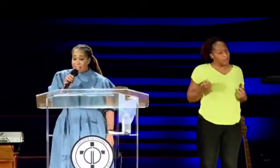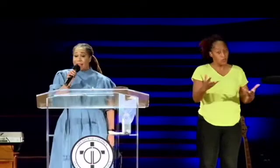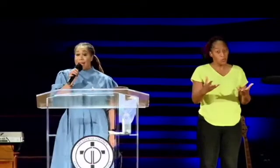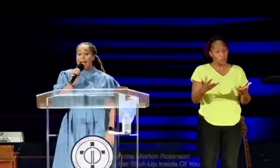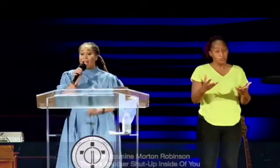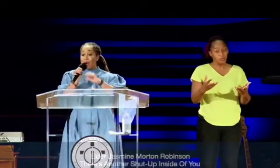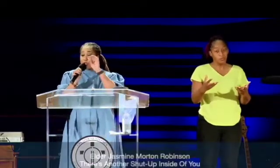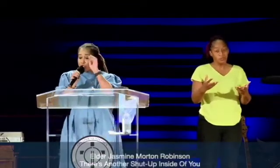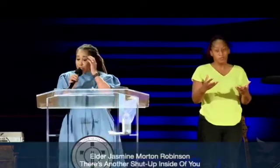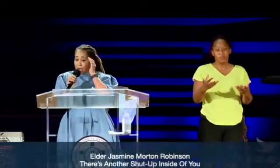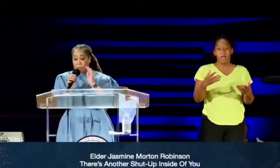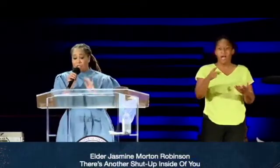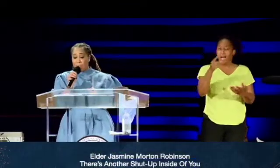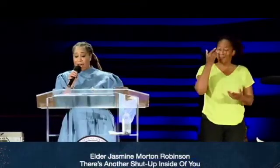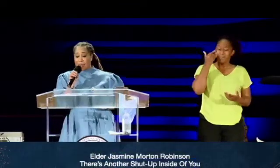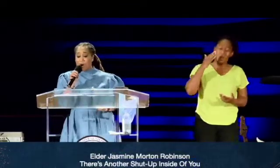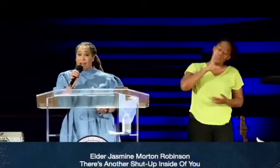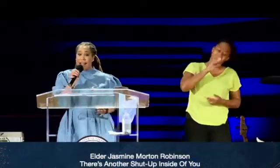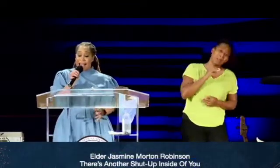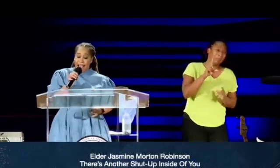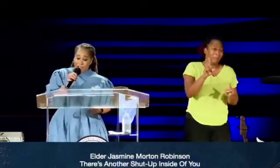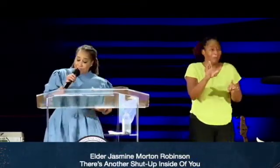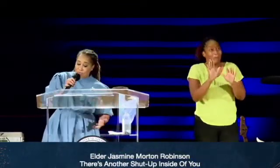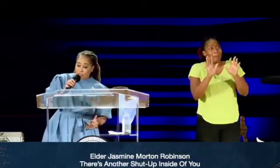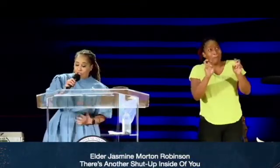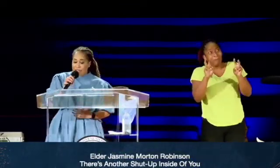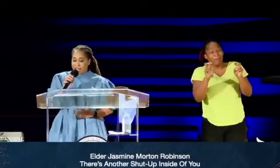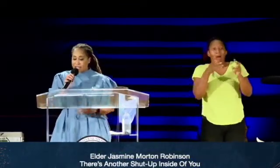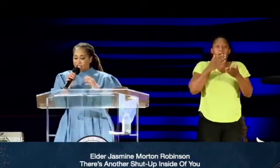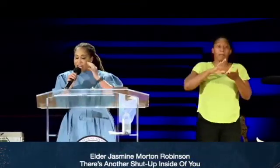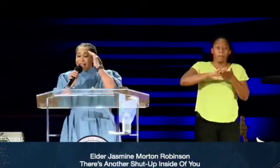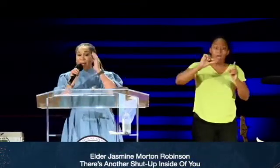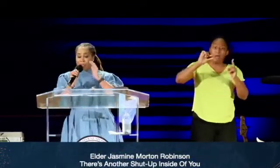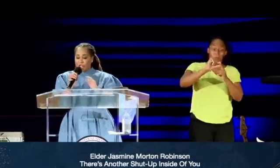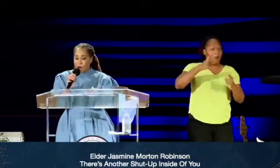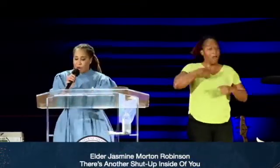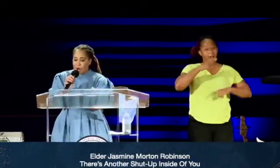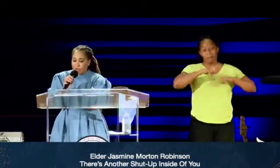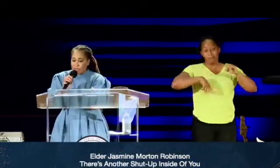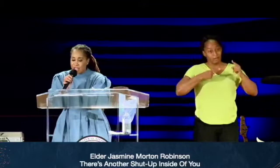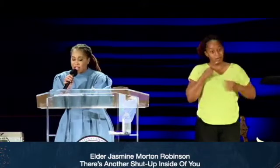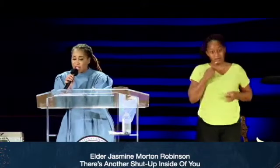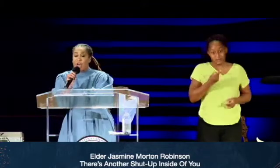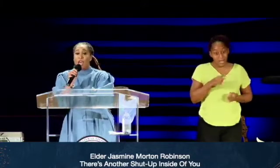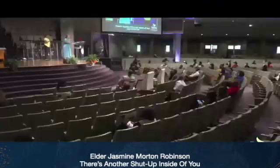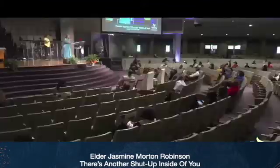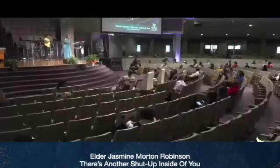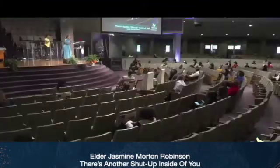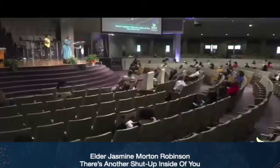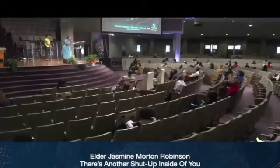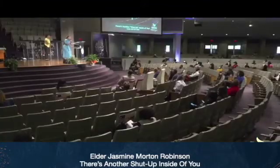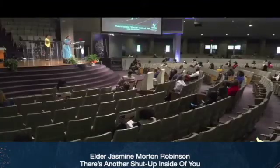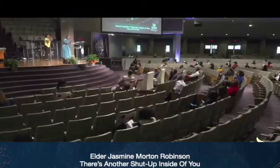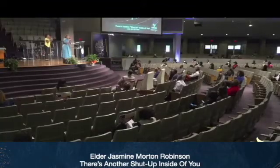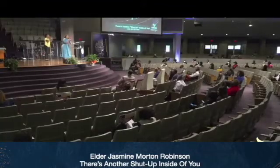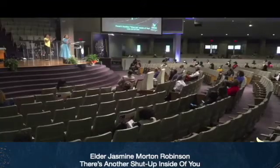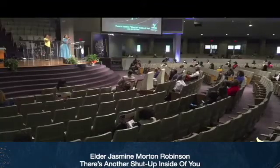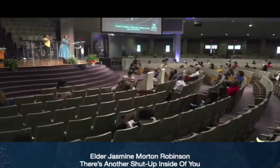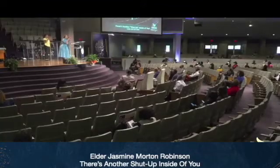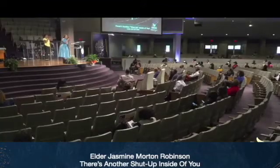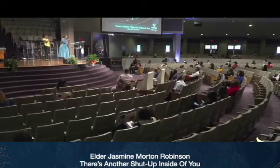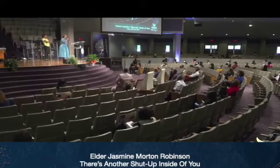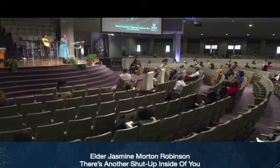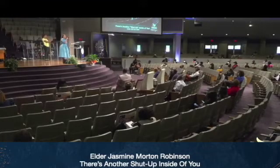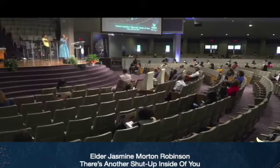Yeah, yeah, yeah, I know shut up is a bad word. I couldn't even say it as a child. I'm sorry, overseers. It's rude. It's